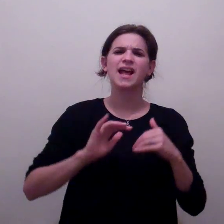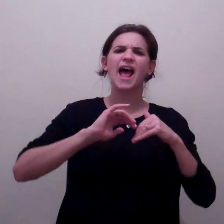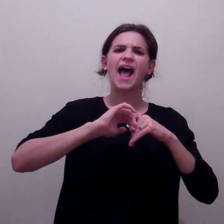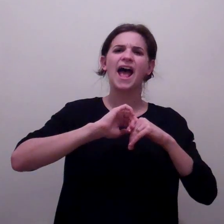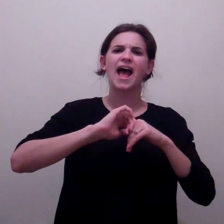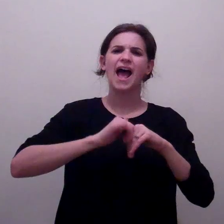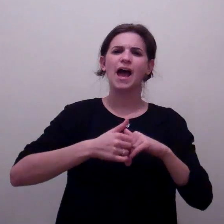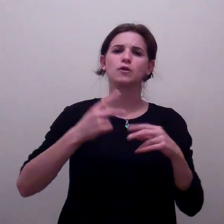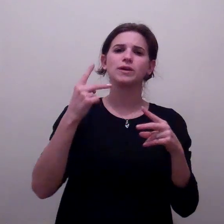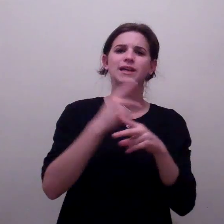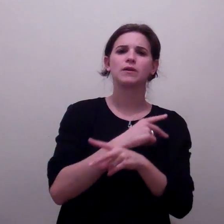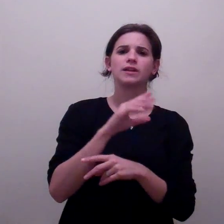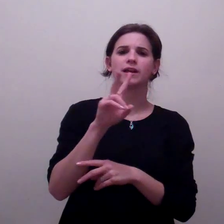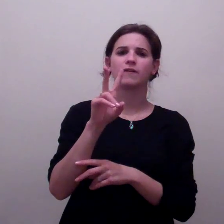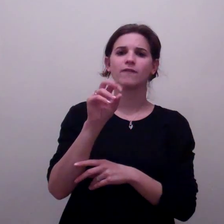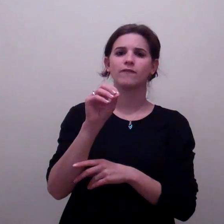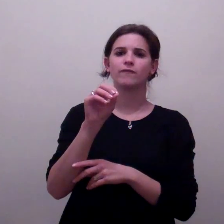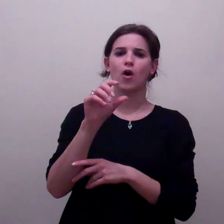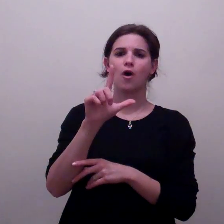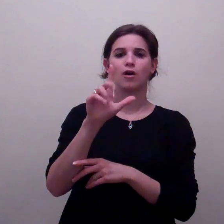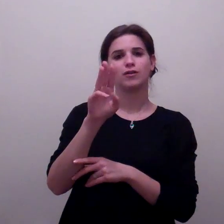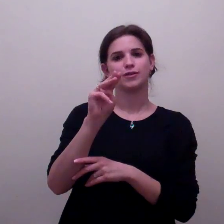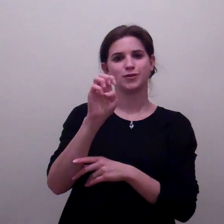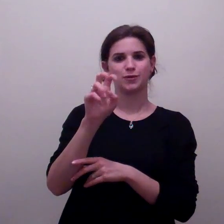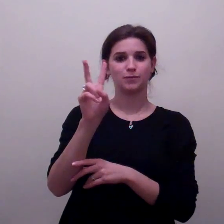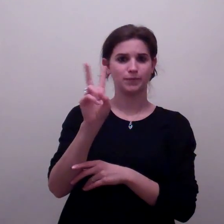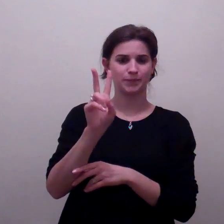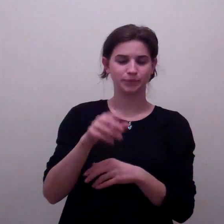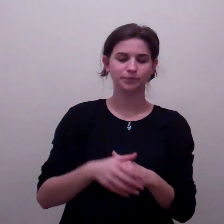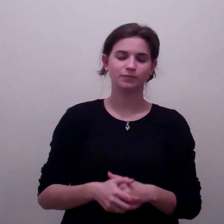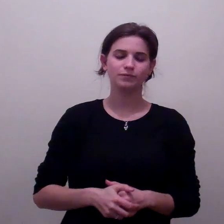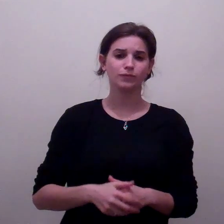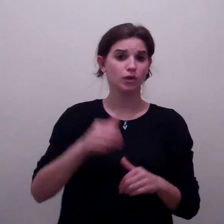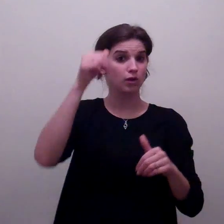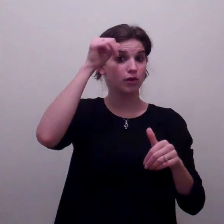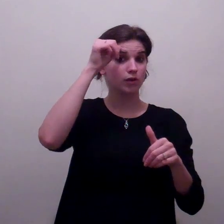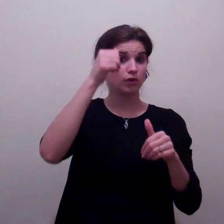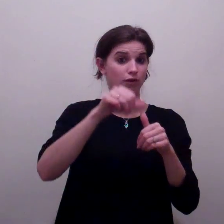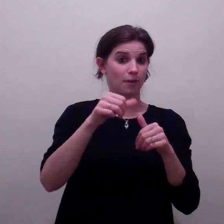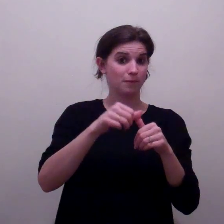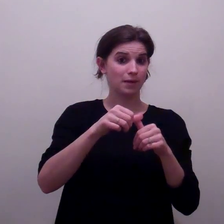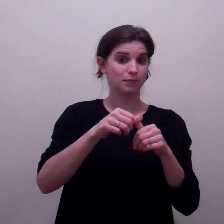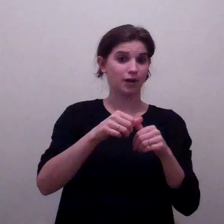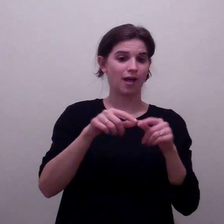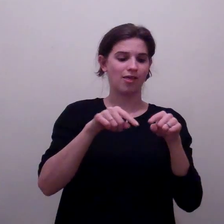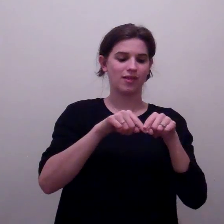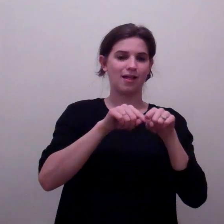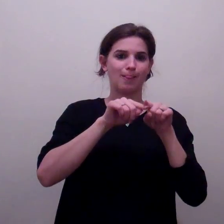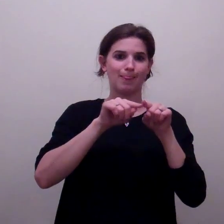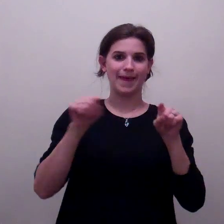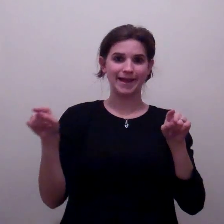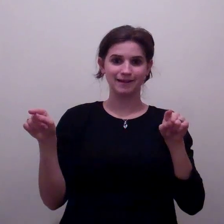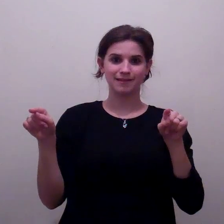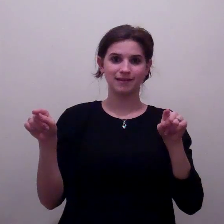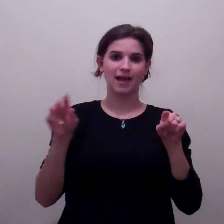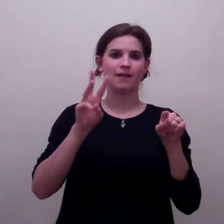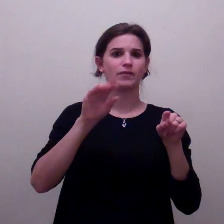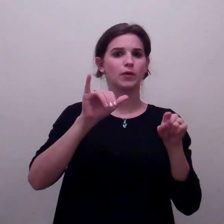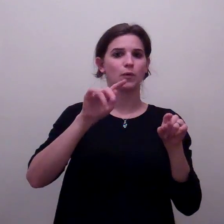volume? Remember, in addition to the length and width, we need to know how